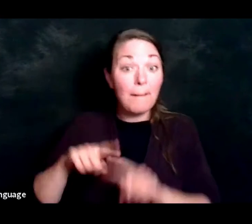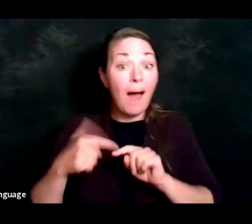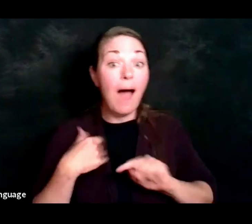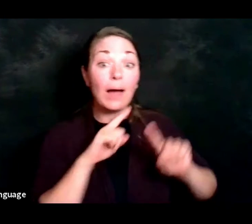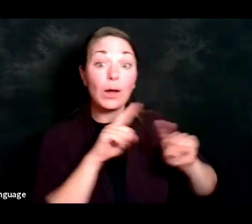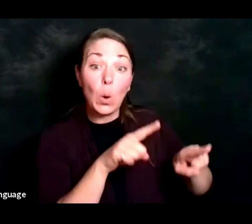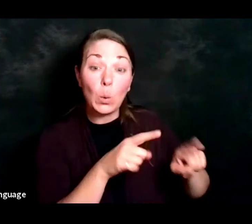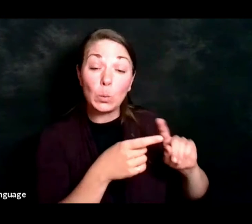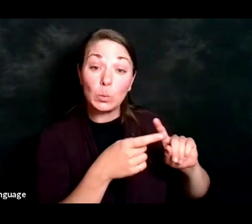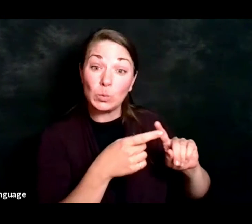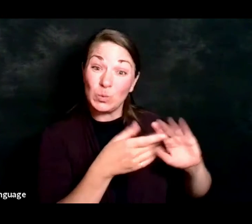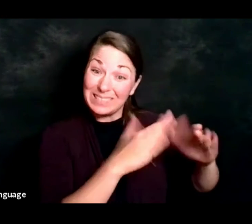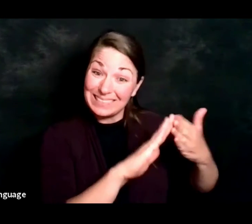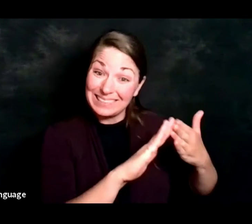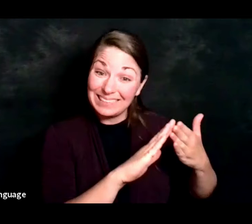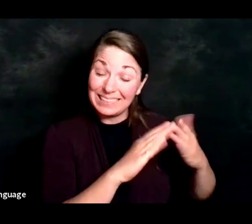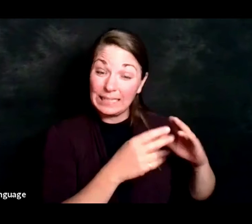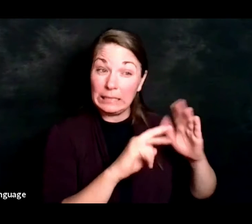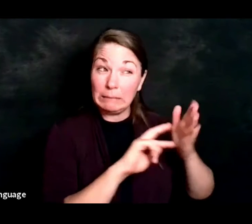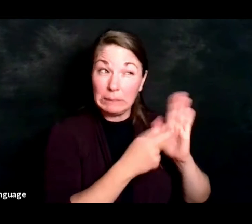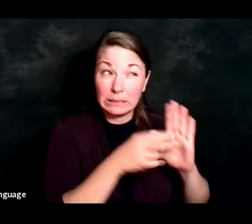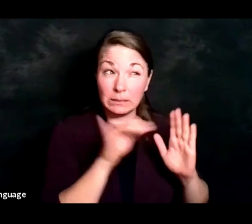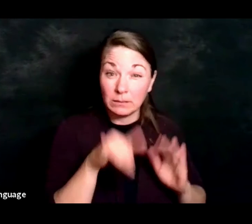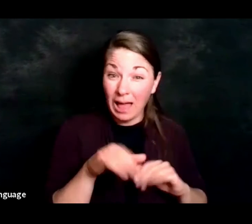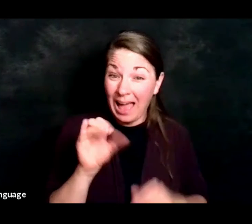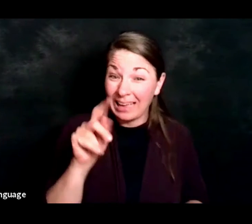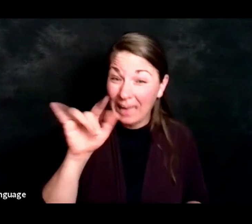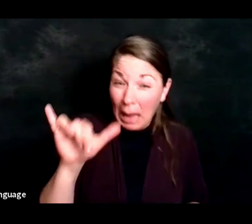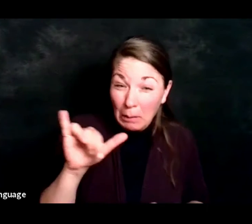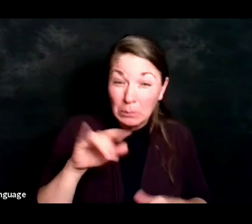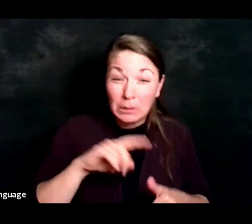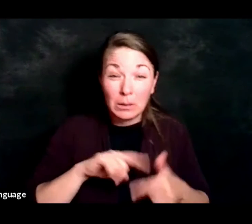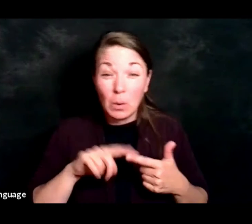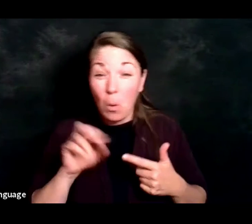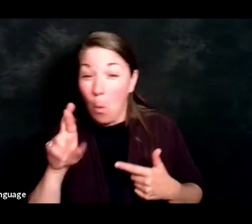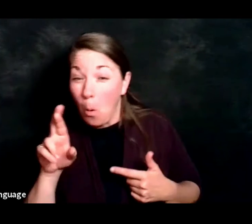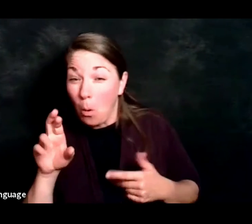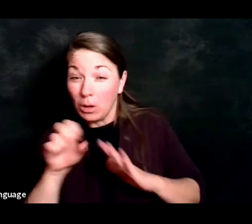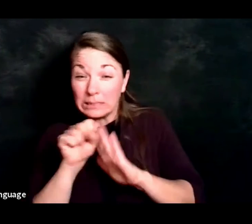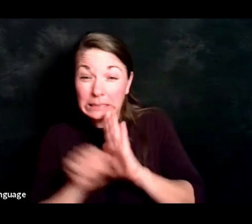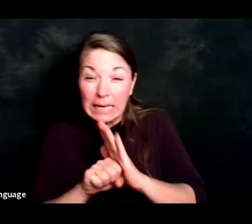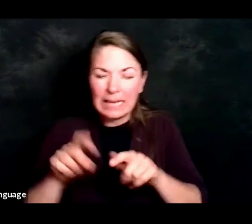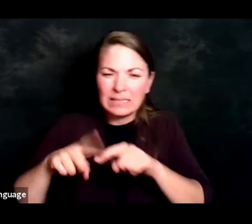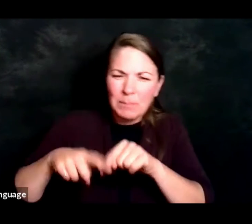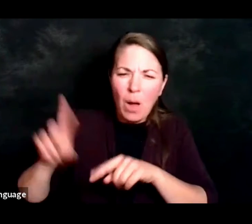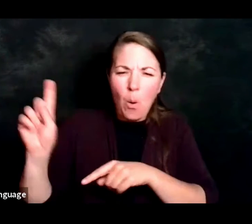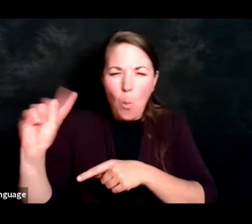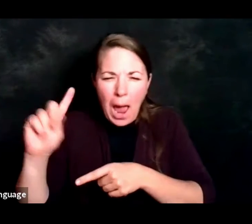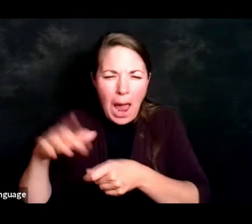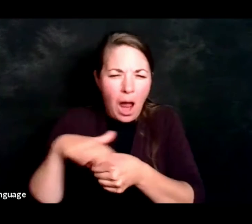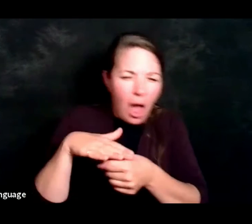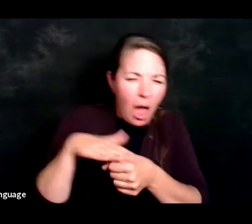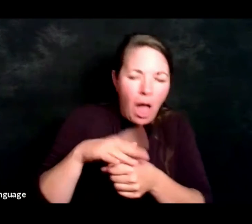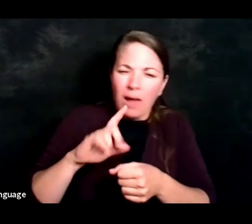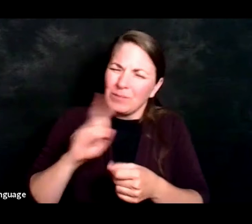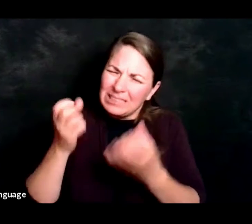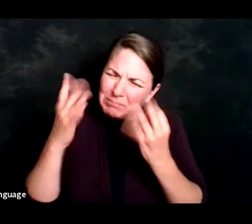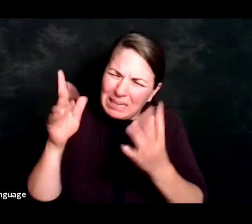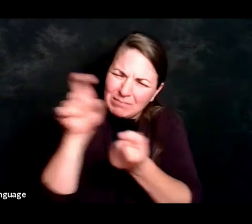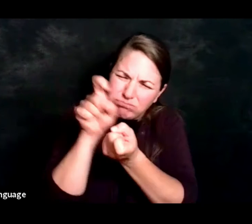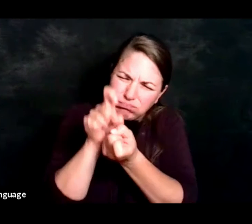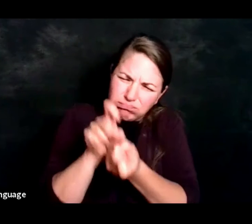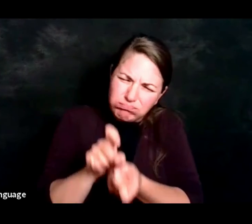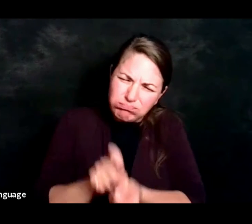then county, or then it's state. So there's a lot of jurisdictional minutia to get